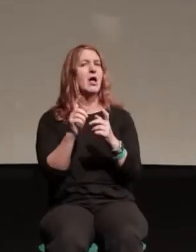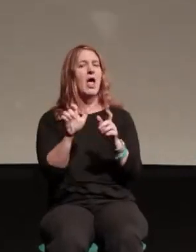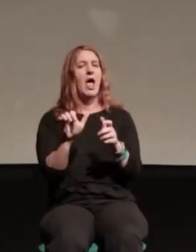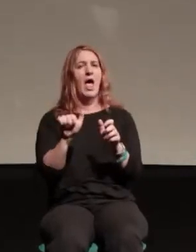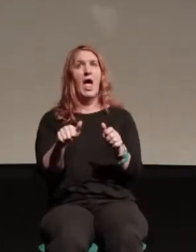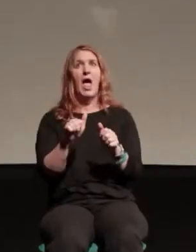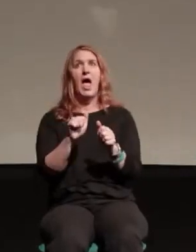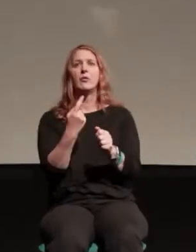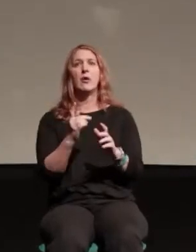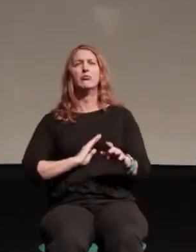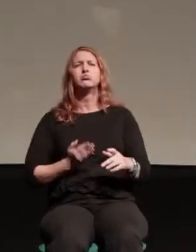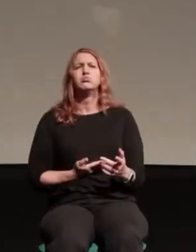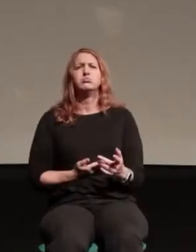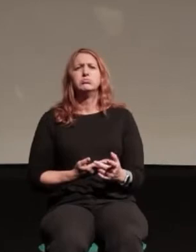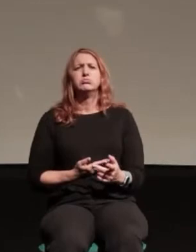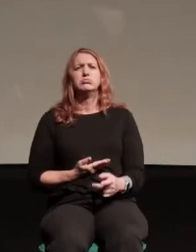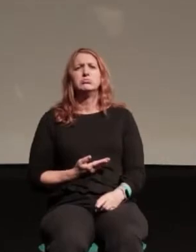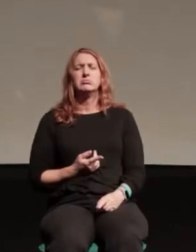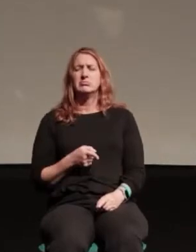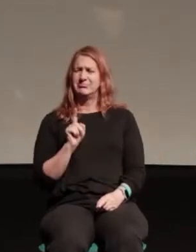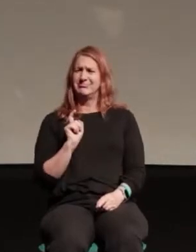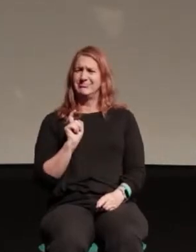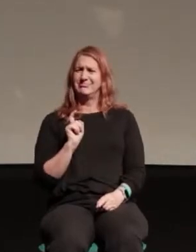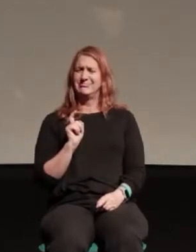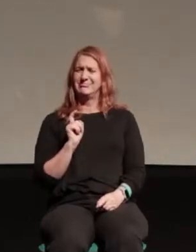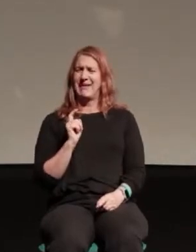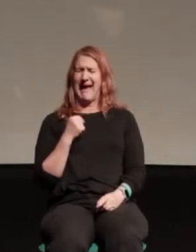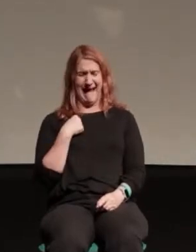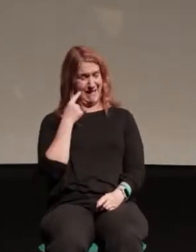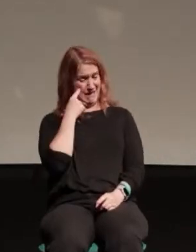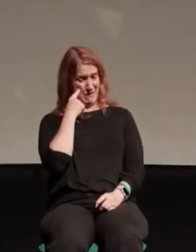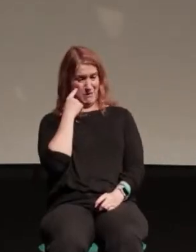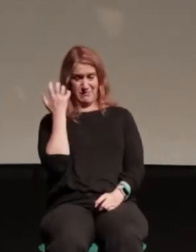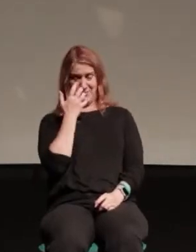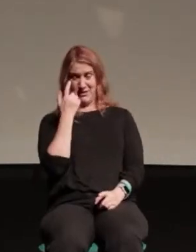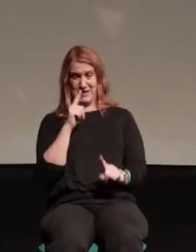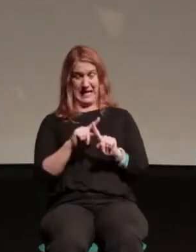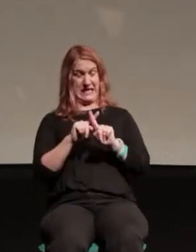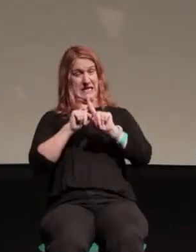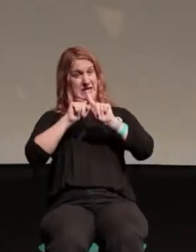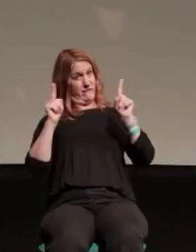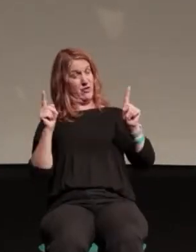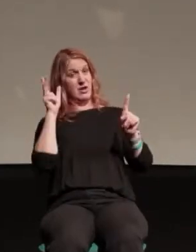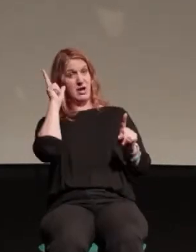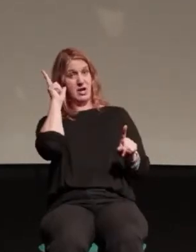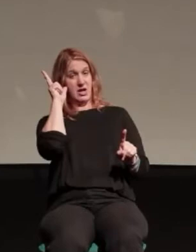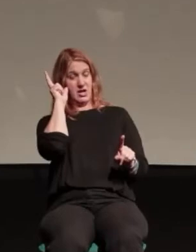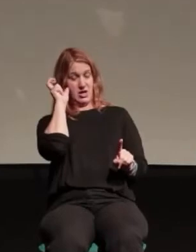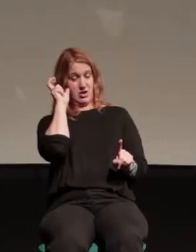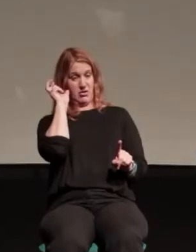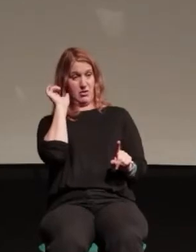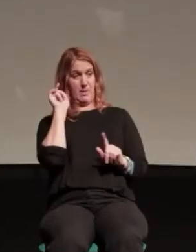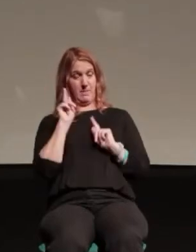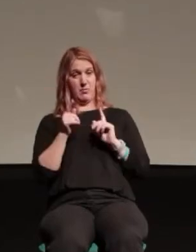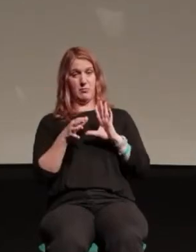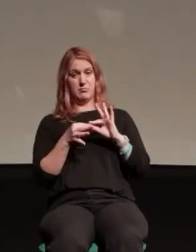was so upset. And I thought that was so refreshing to finally hear. I realized, it dawned on me, I hadn't heard